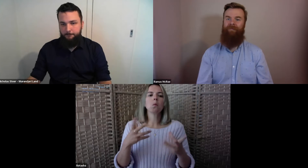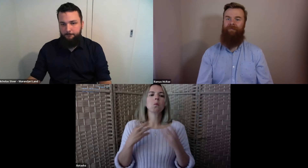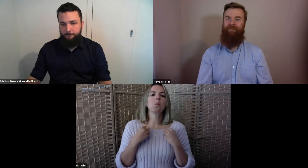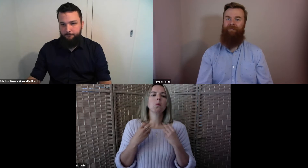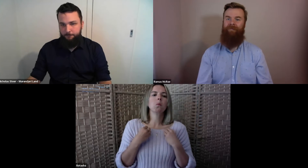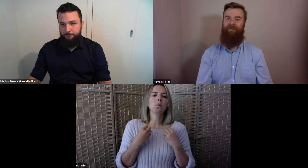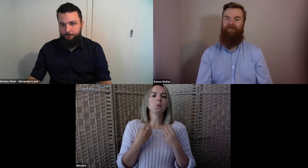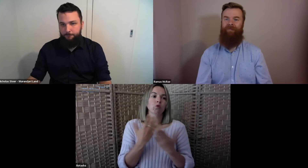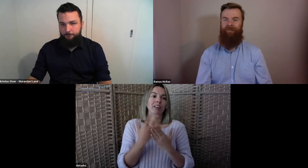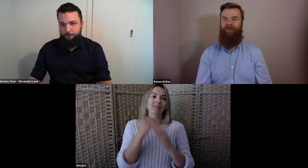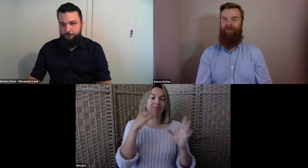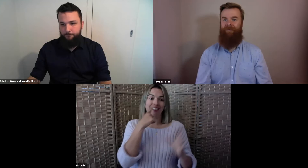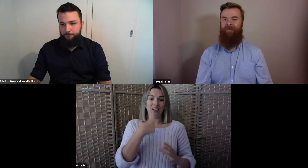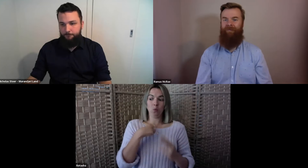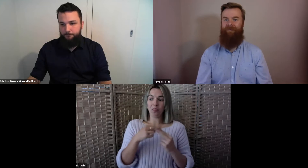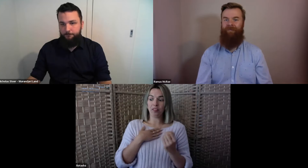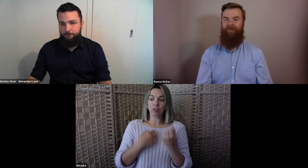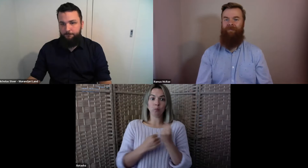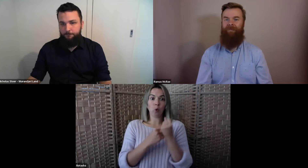able to overcome those barriers.